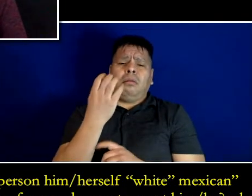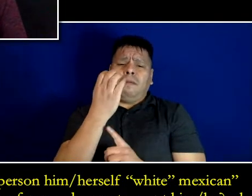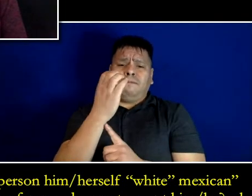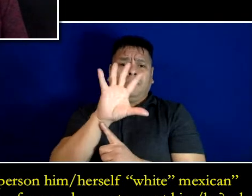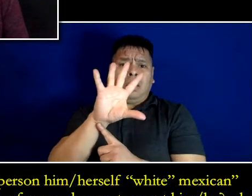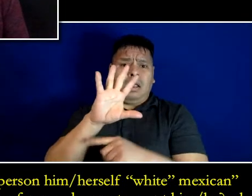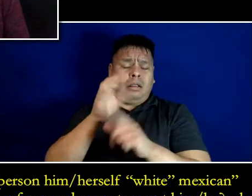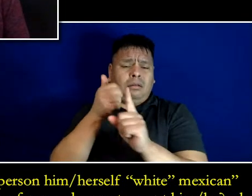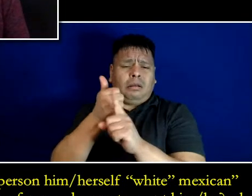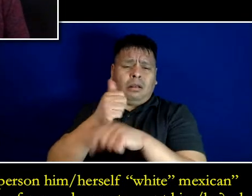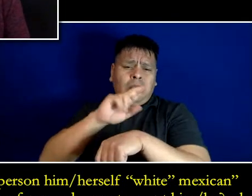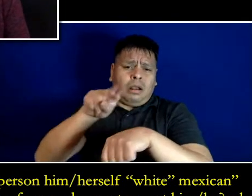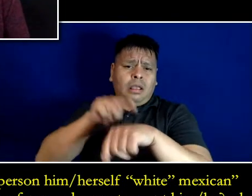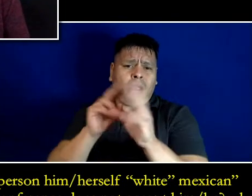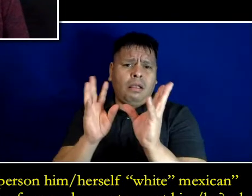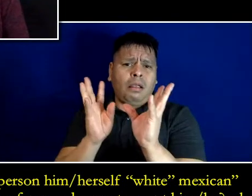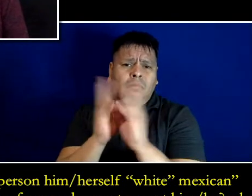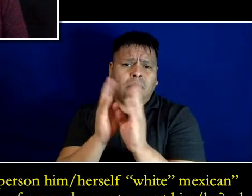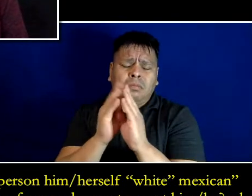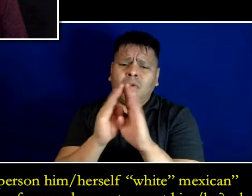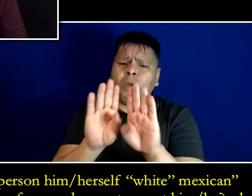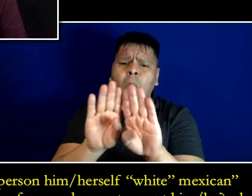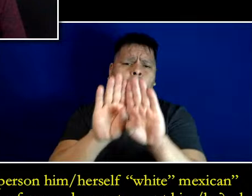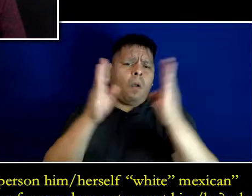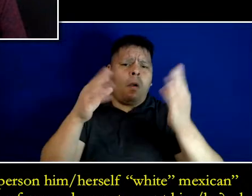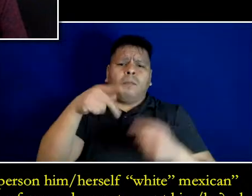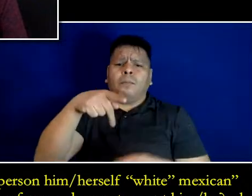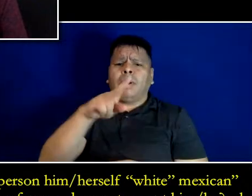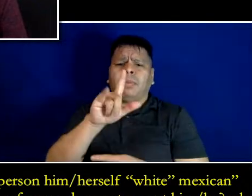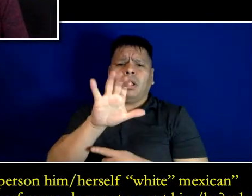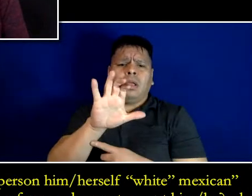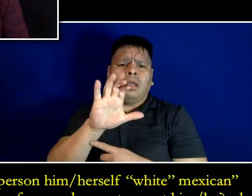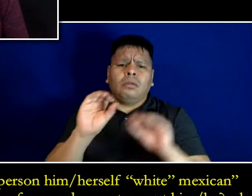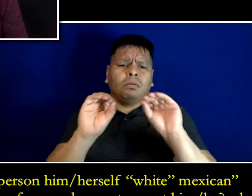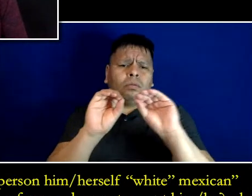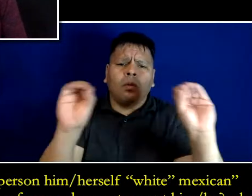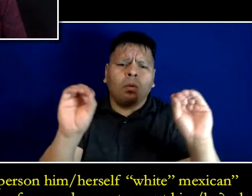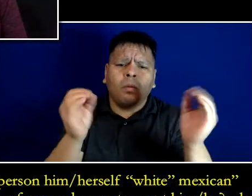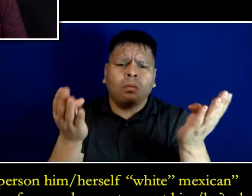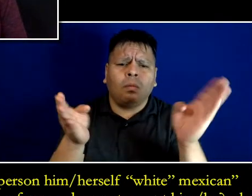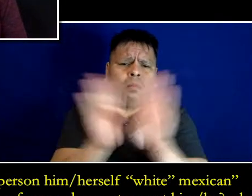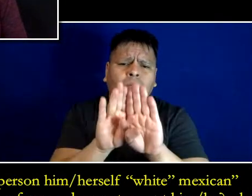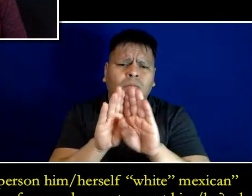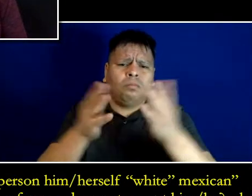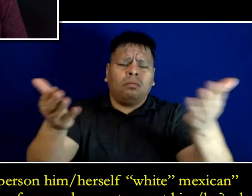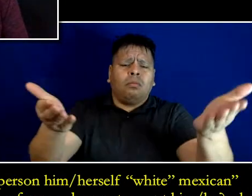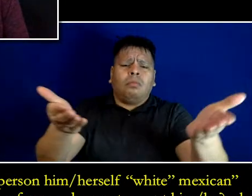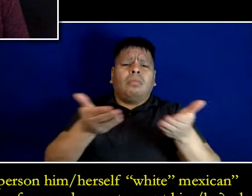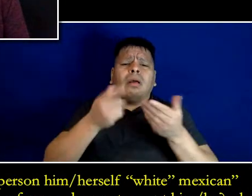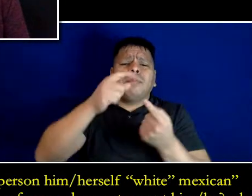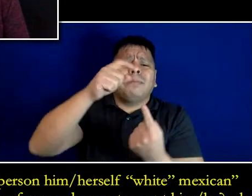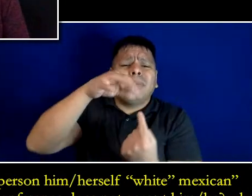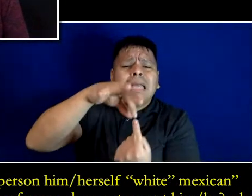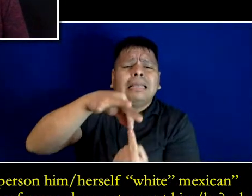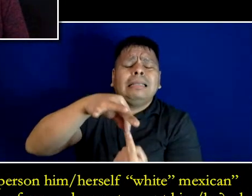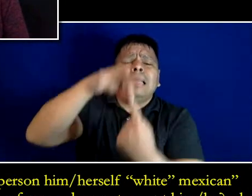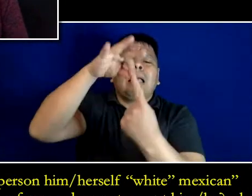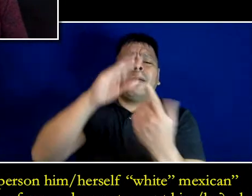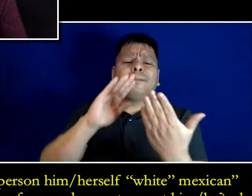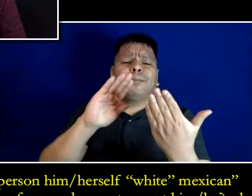this situation. Uh, I'd like to explain that Council de Manos is the national organization that's open to the